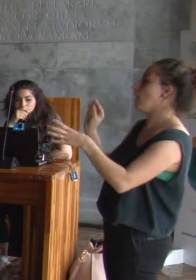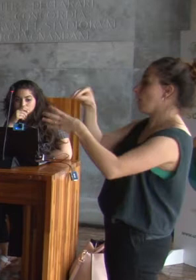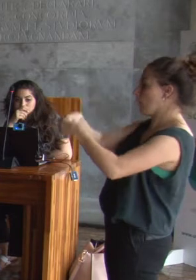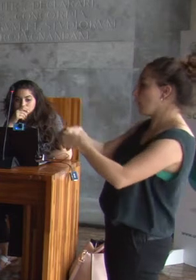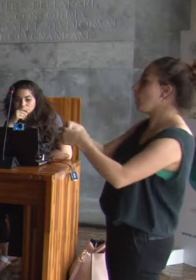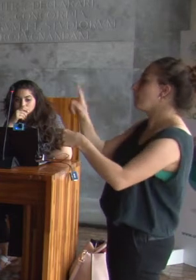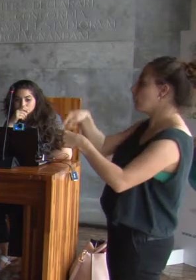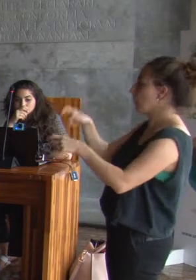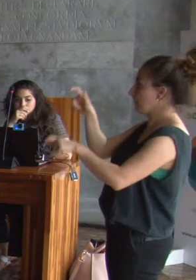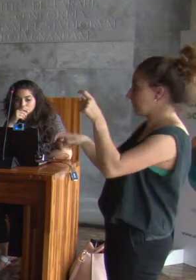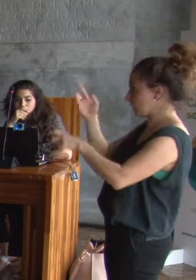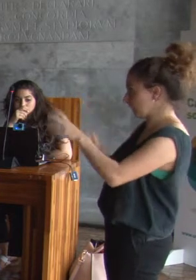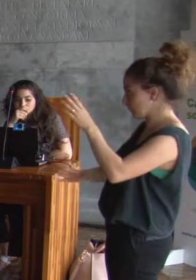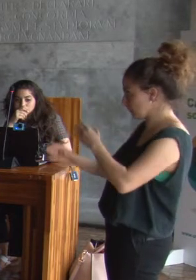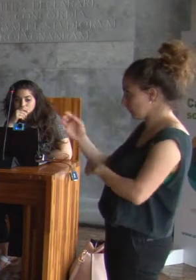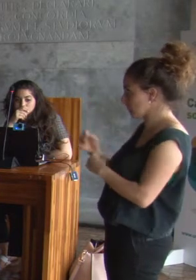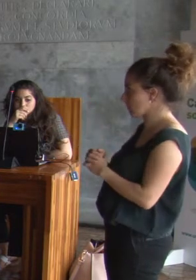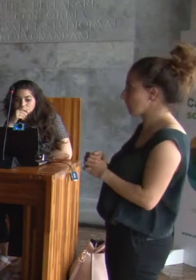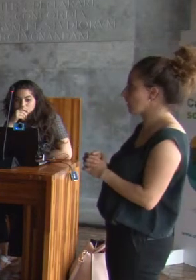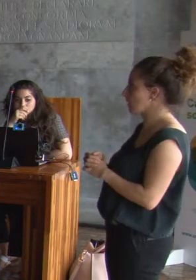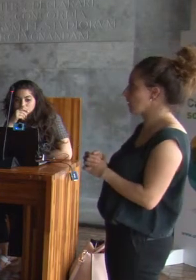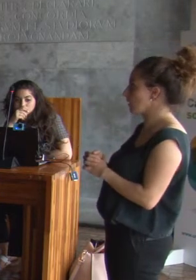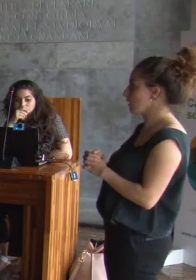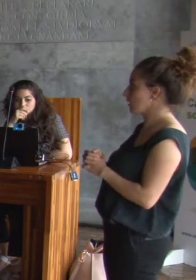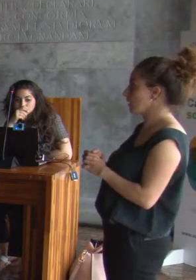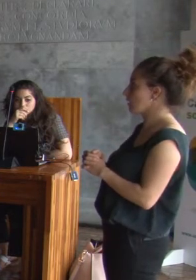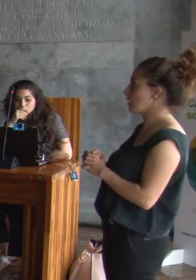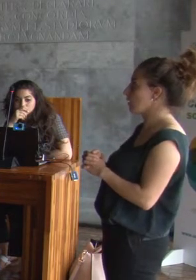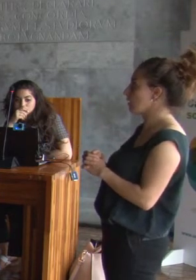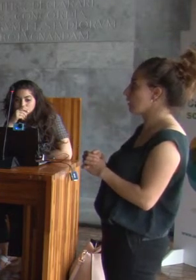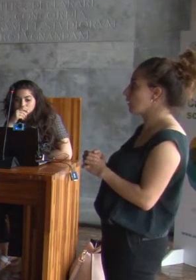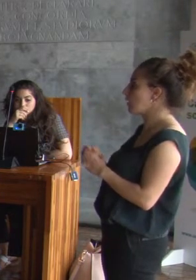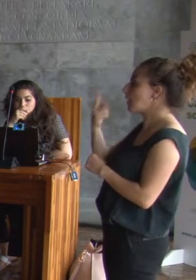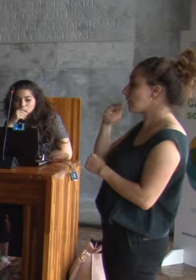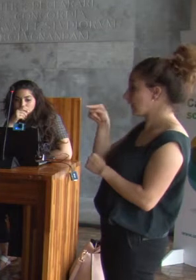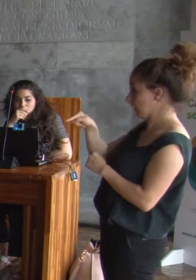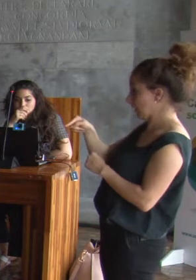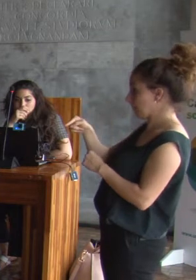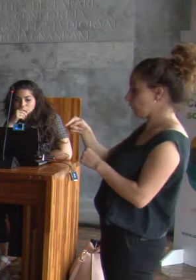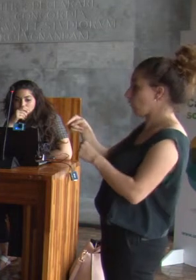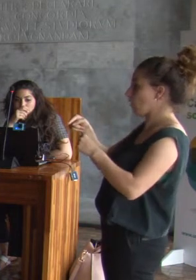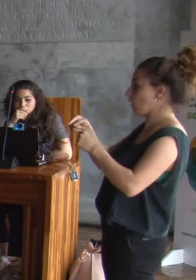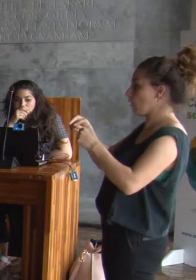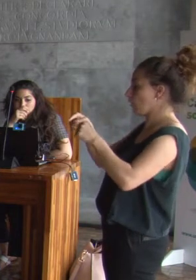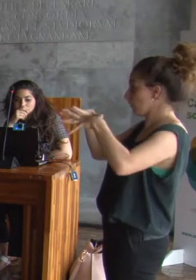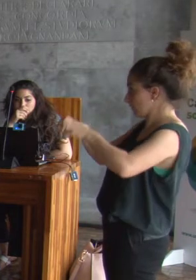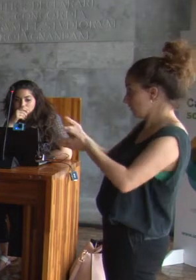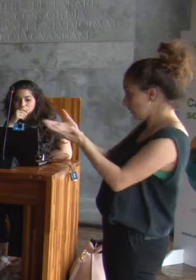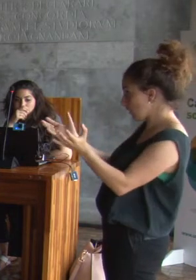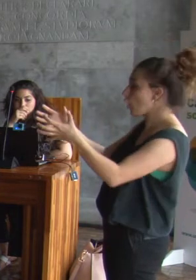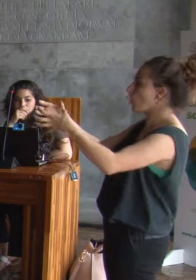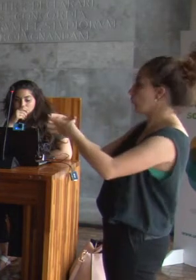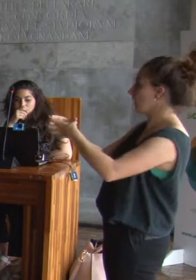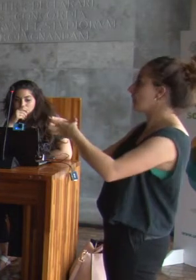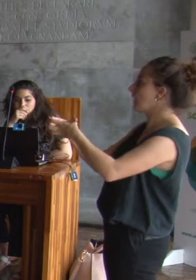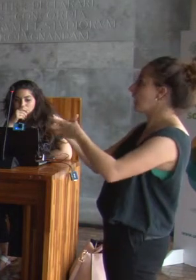disabilities. But in this case of public engagement, in this form of public engagement, the community has